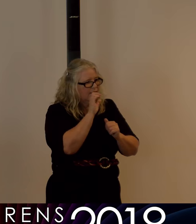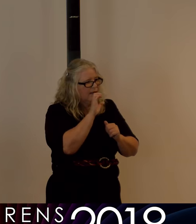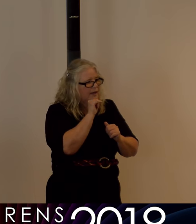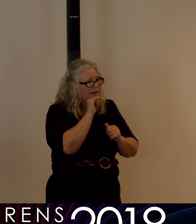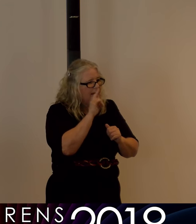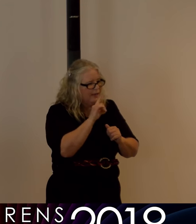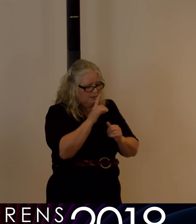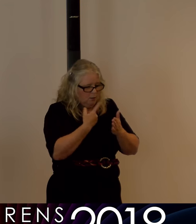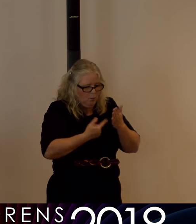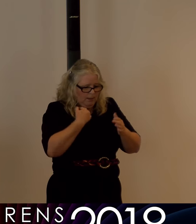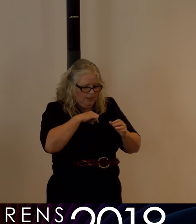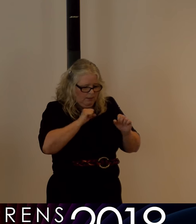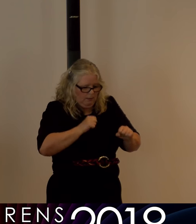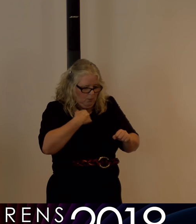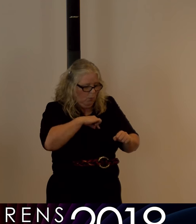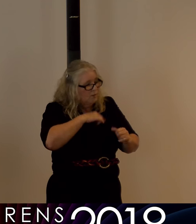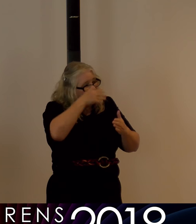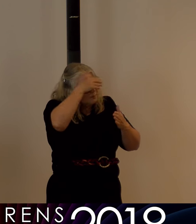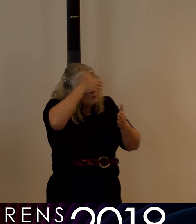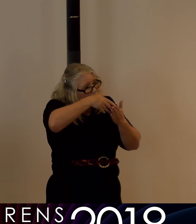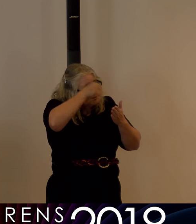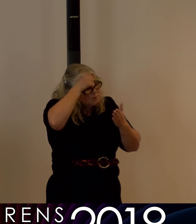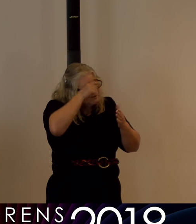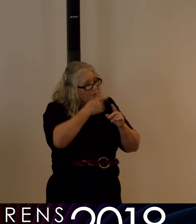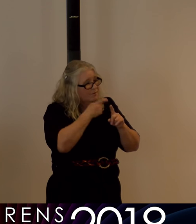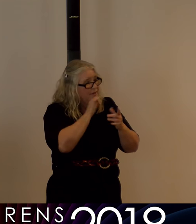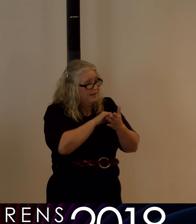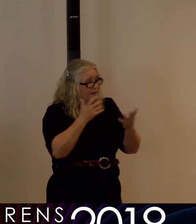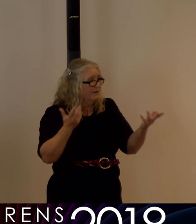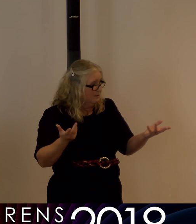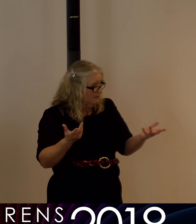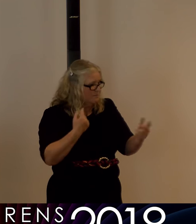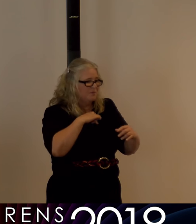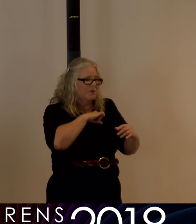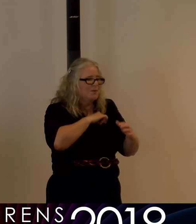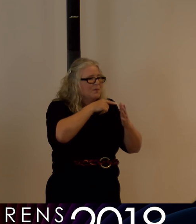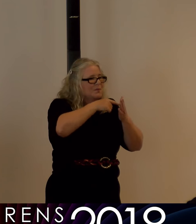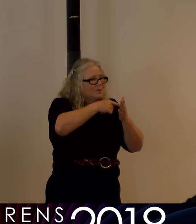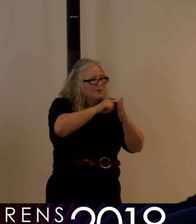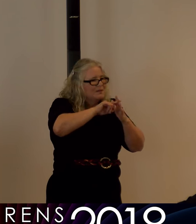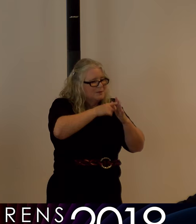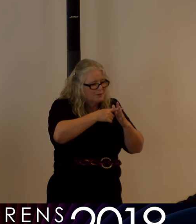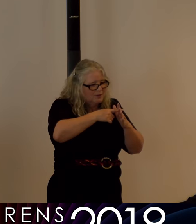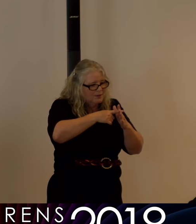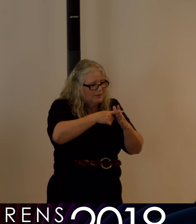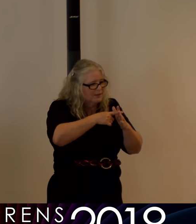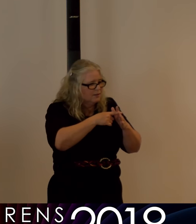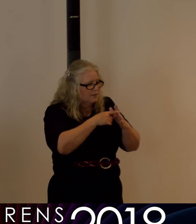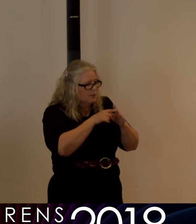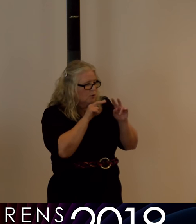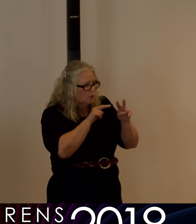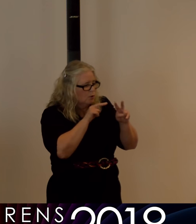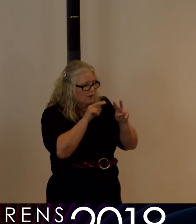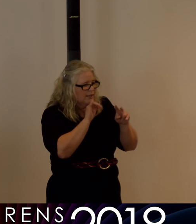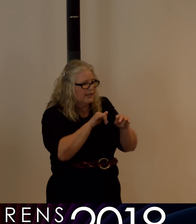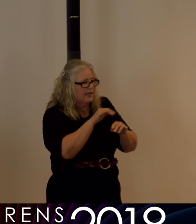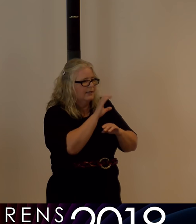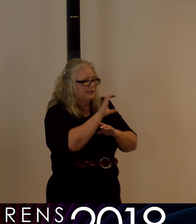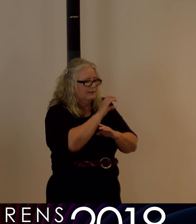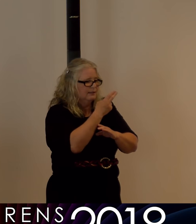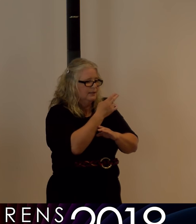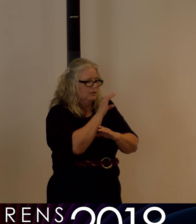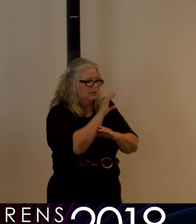can we learn from that? So we started looking at CHD7 and retinoic acid pathways.